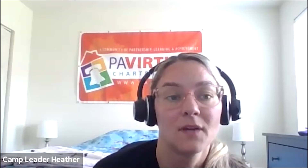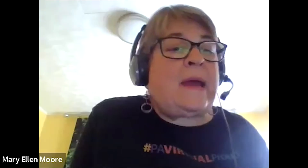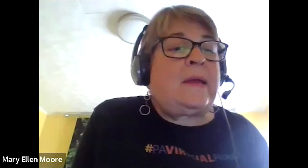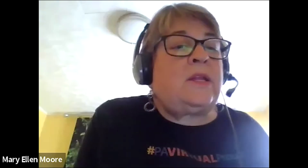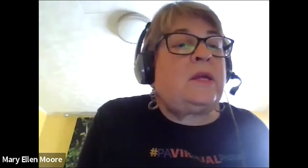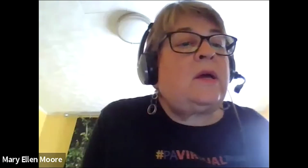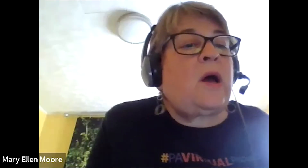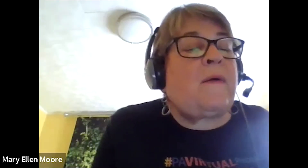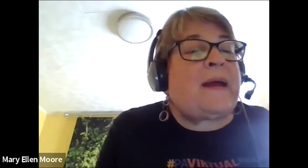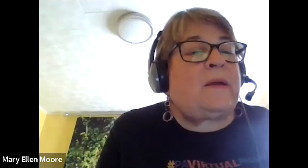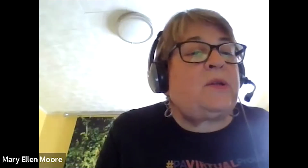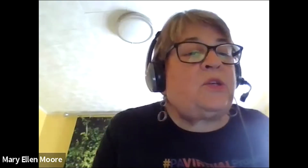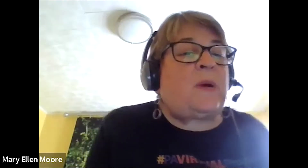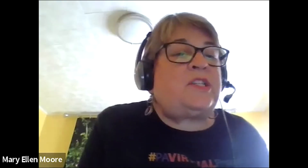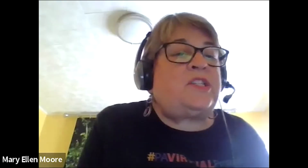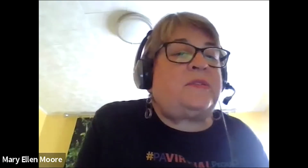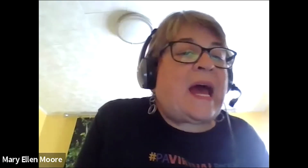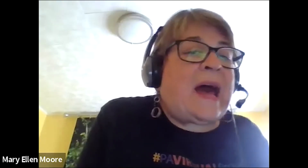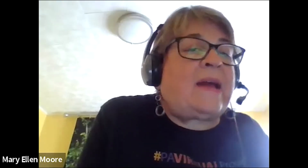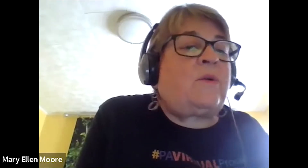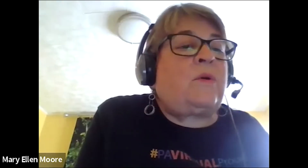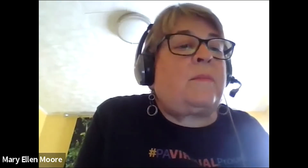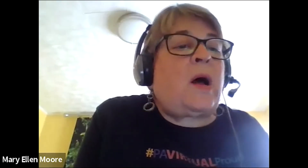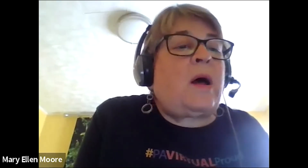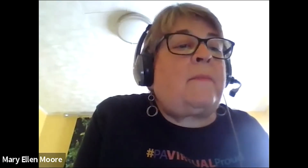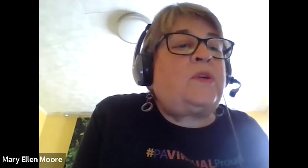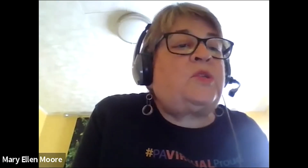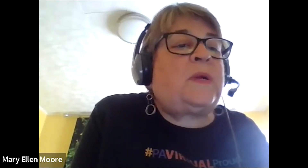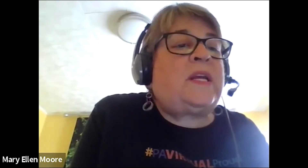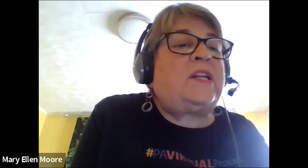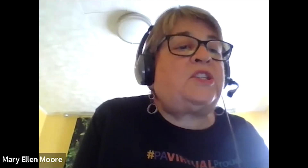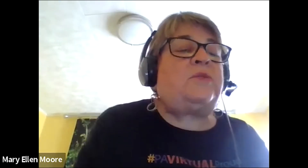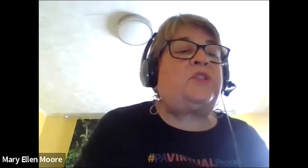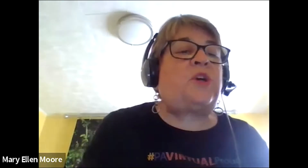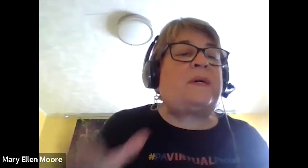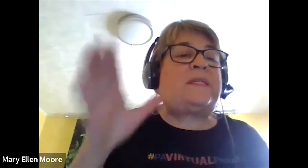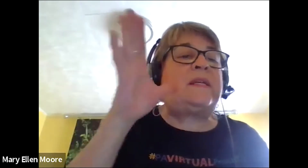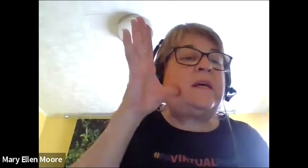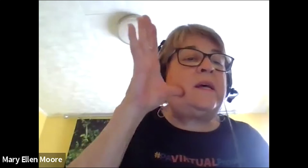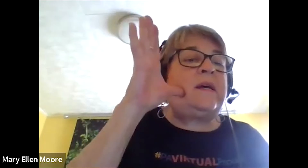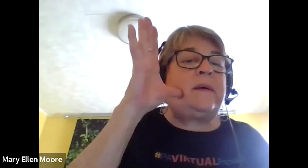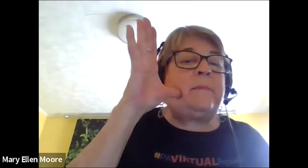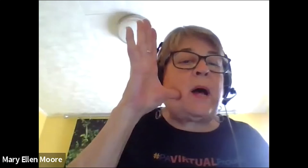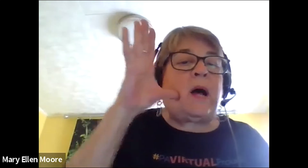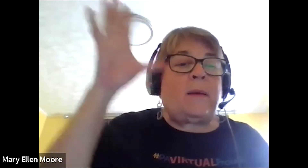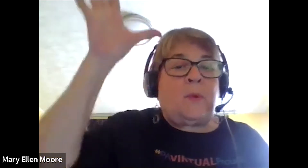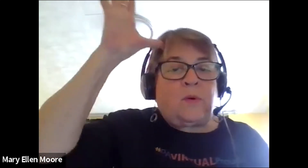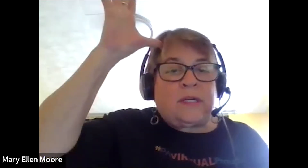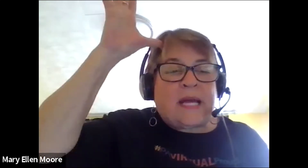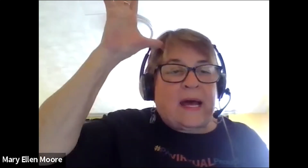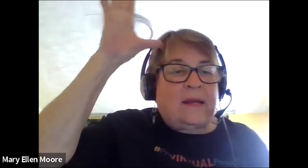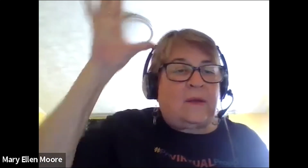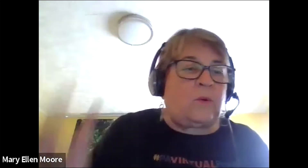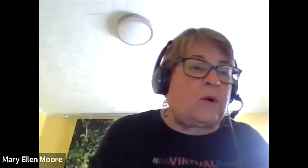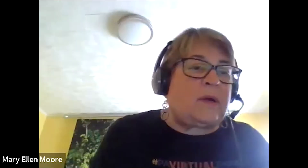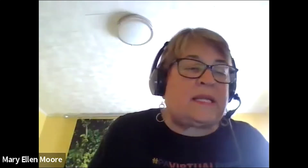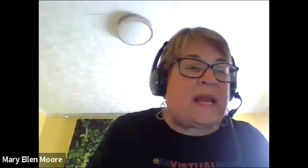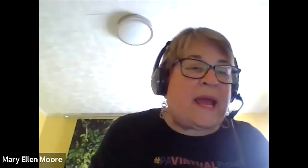Okay. All right. Do you want to do dad or mom? Which one are you going to do? Show us mom or dad, or is it aunt